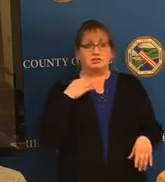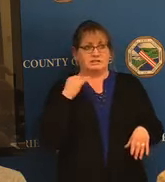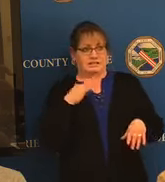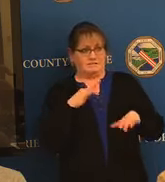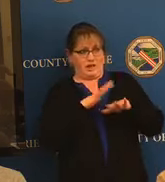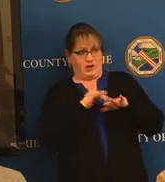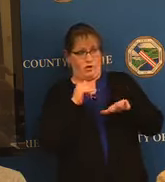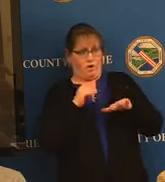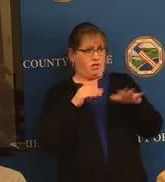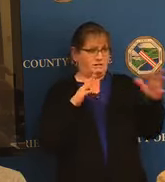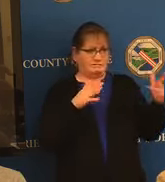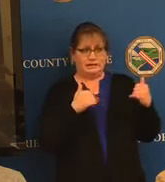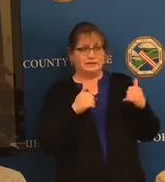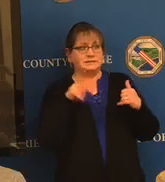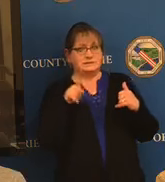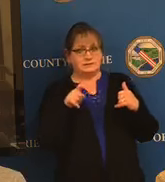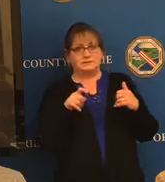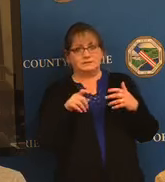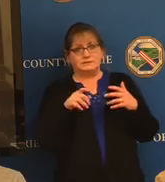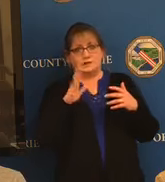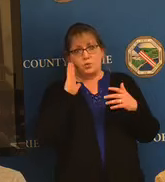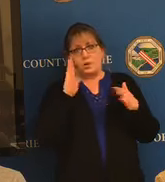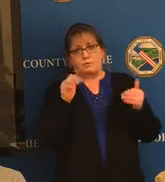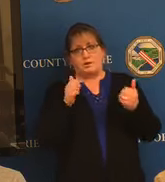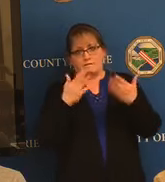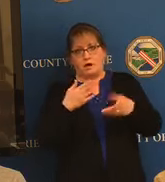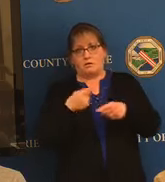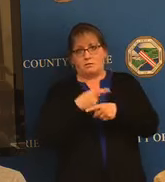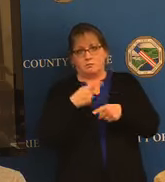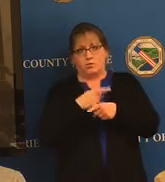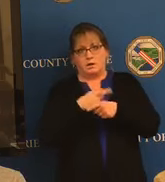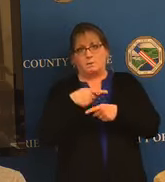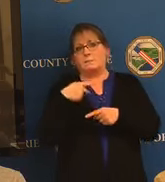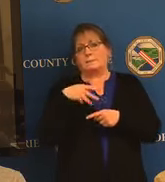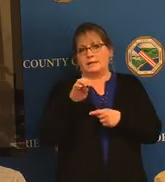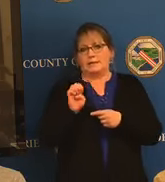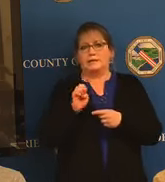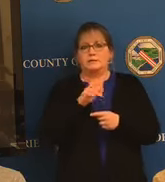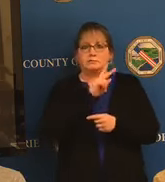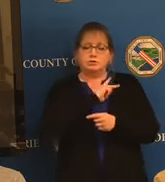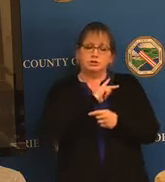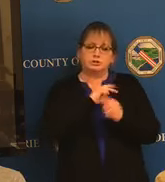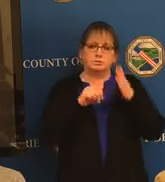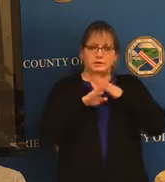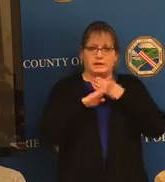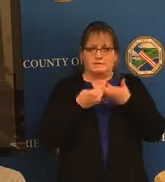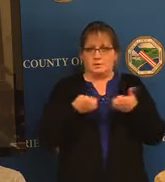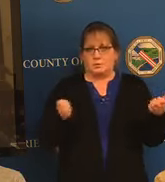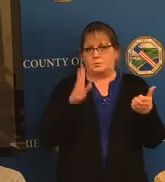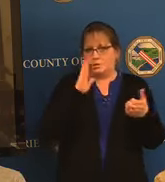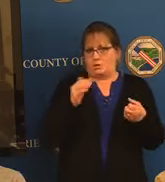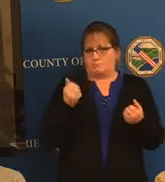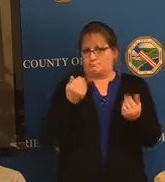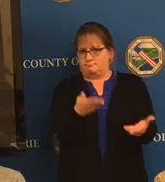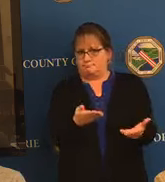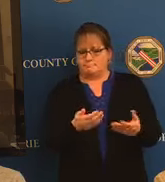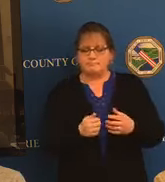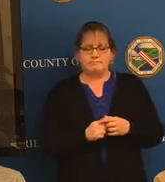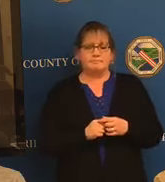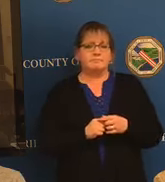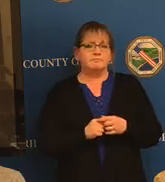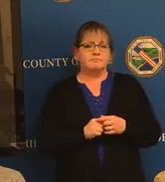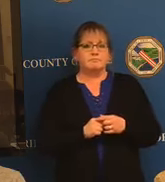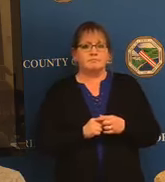and they would be provided with the appropriate personal protective equipment, and they won't necessarily